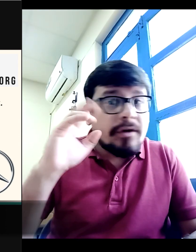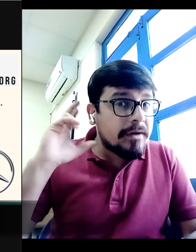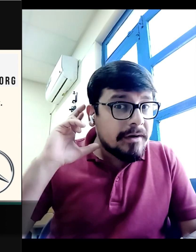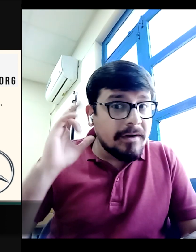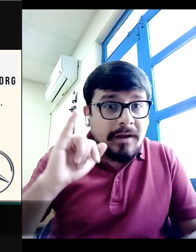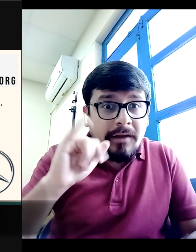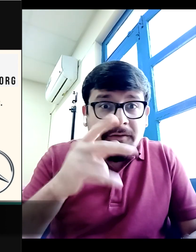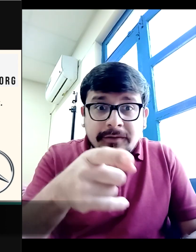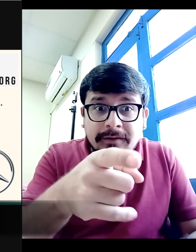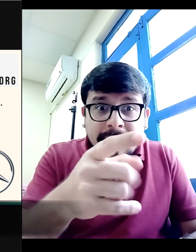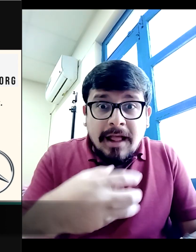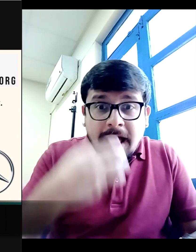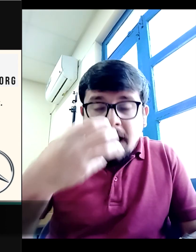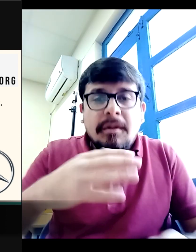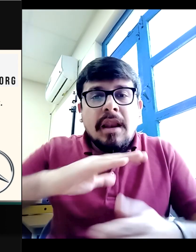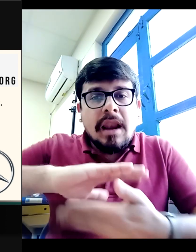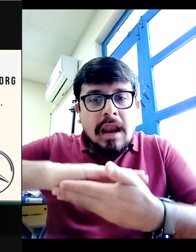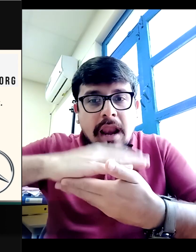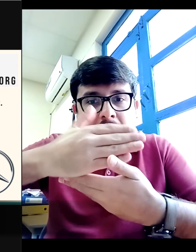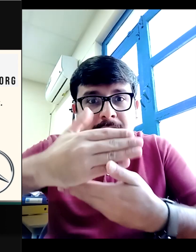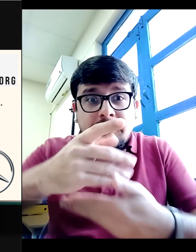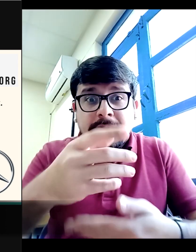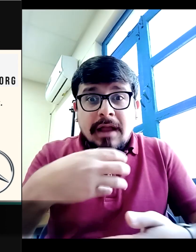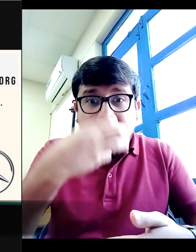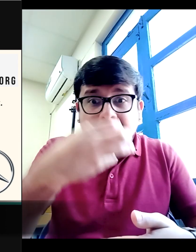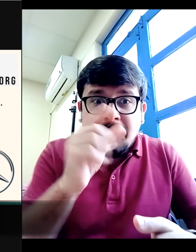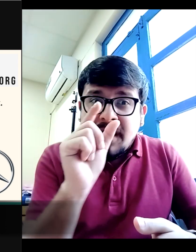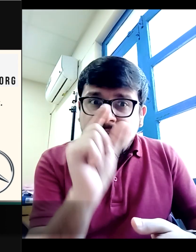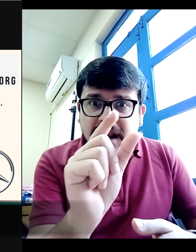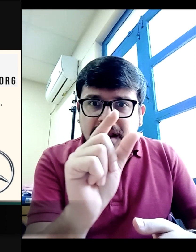makes computers and mobile phones.